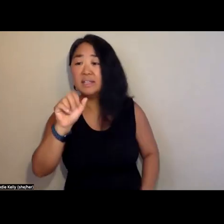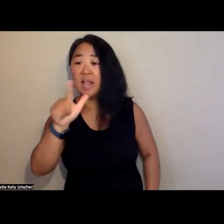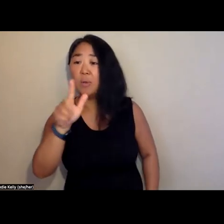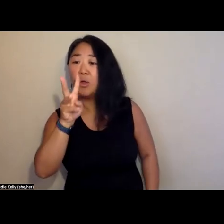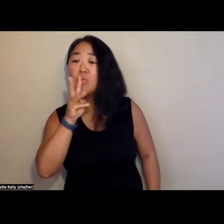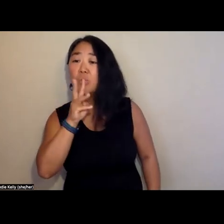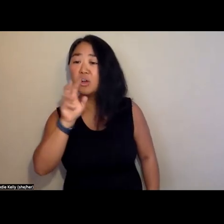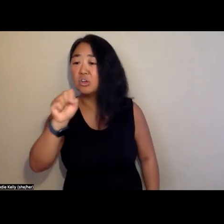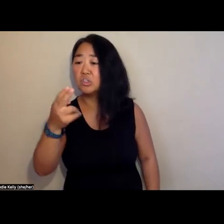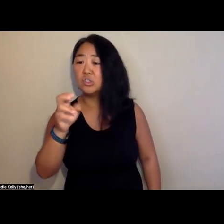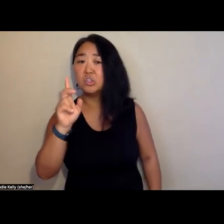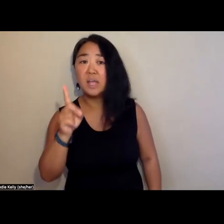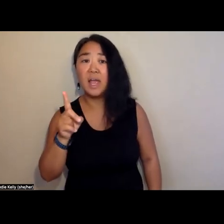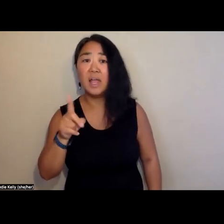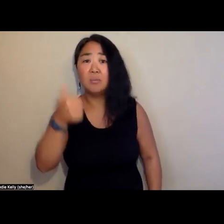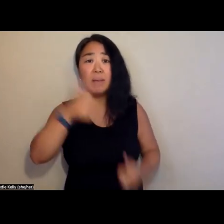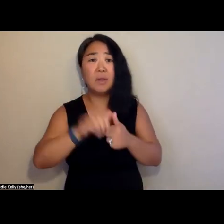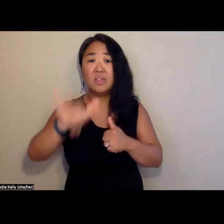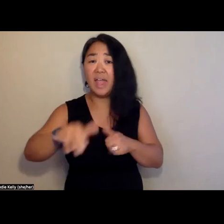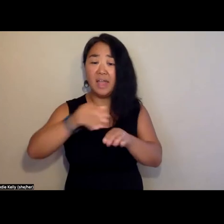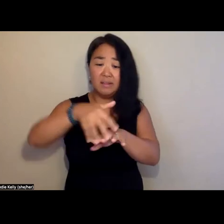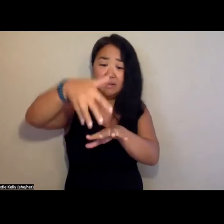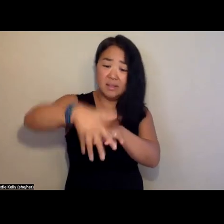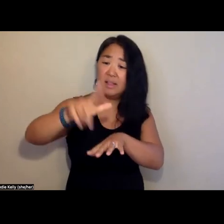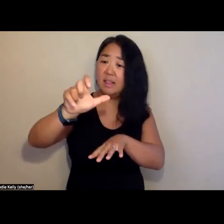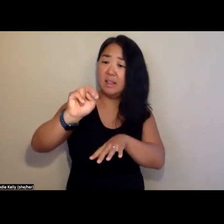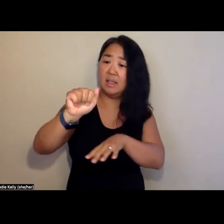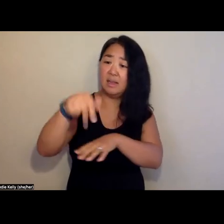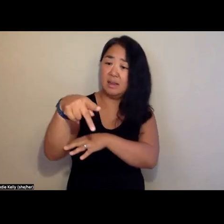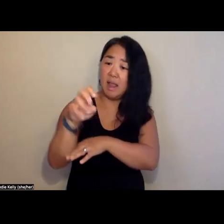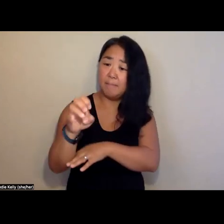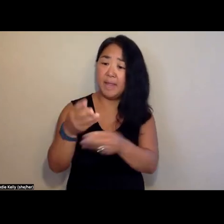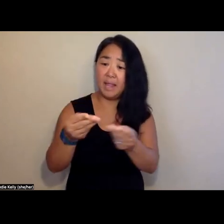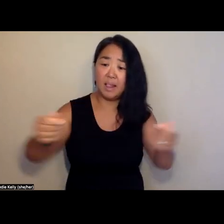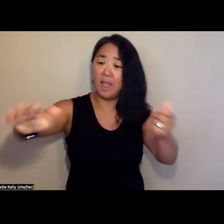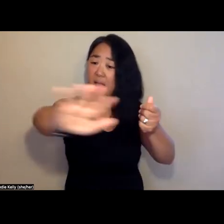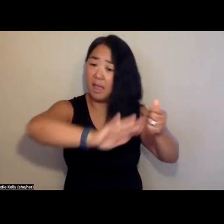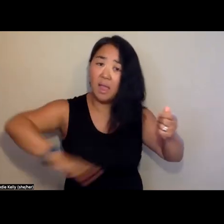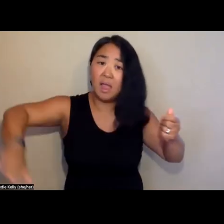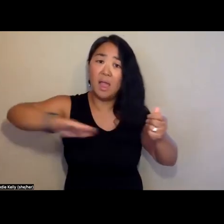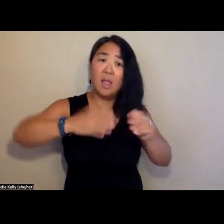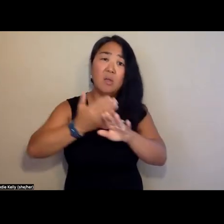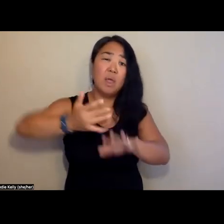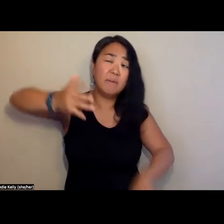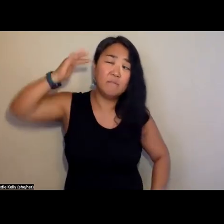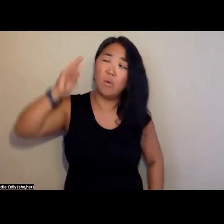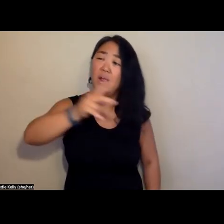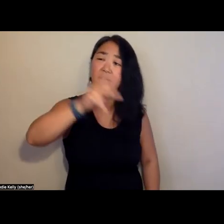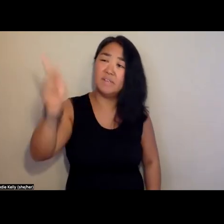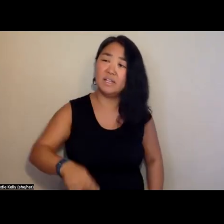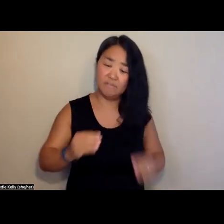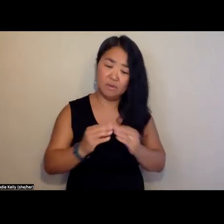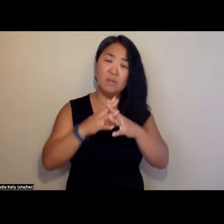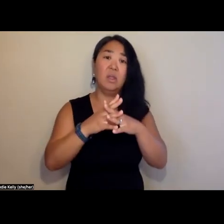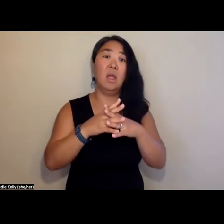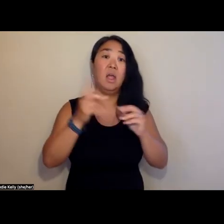land, long before this line called Philadelphia was put over top of it to make what we know